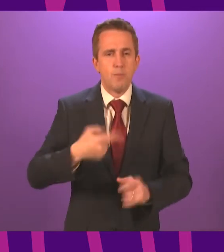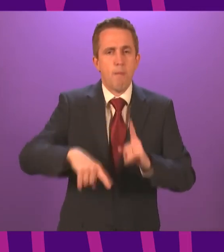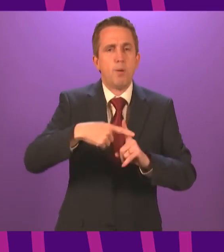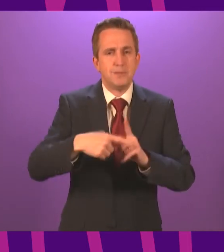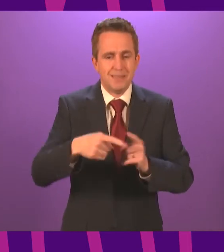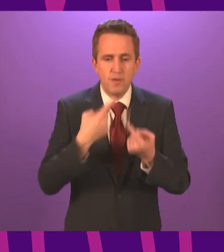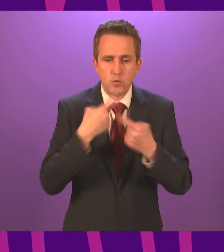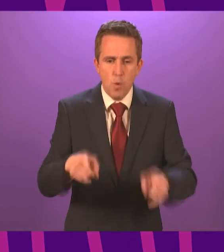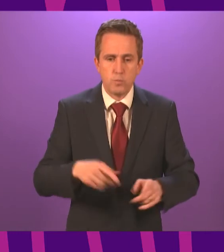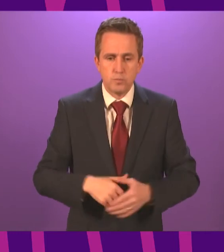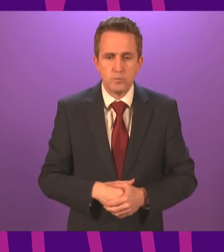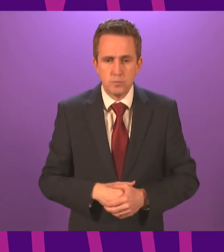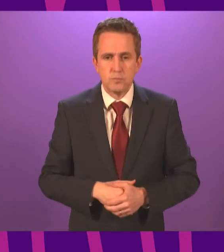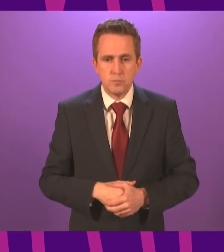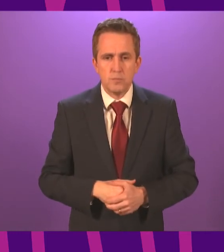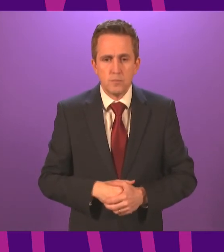And